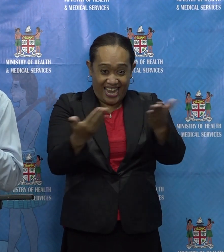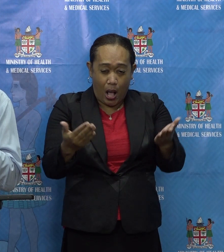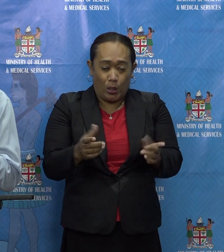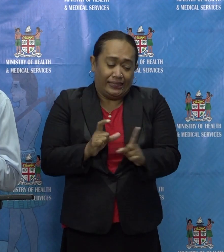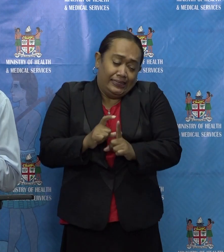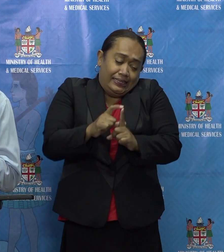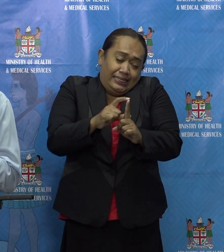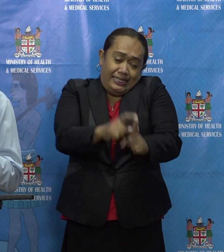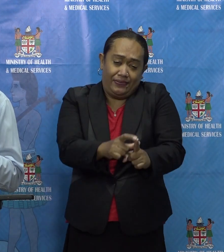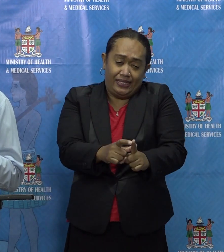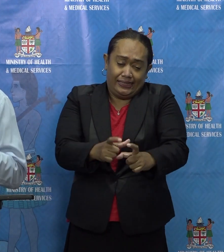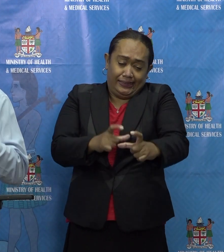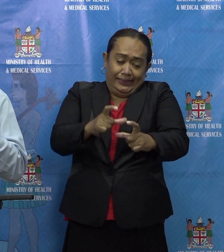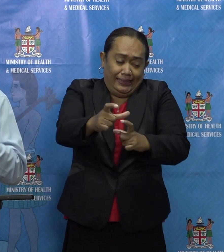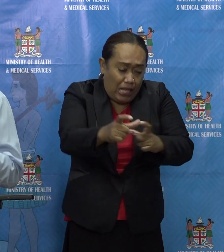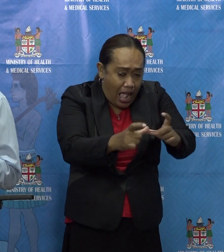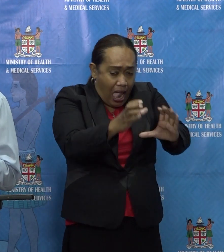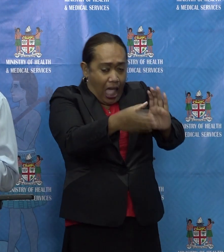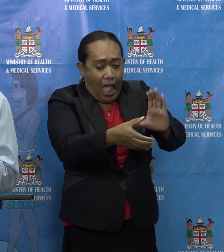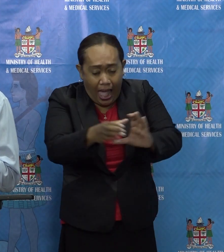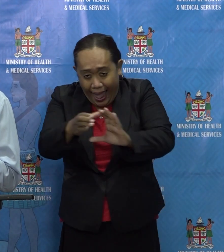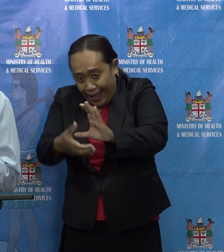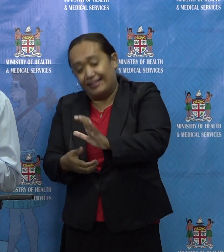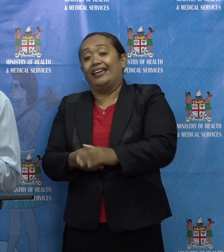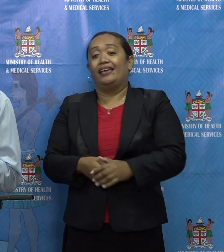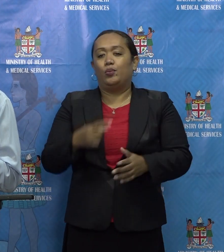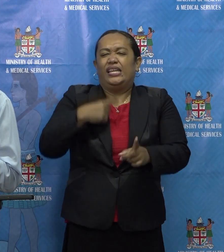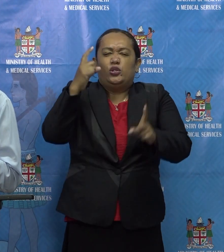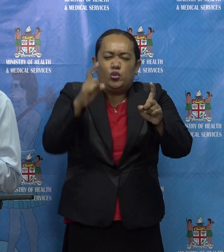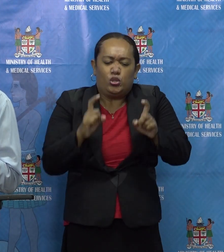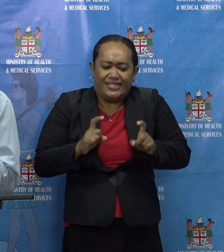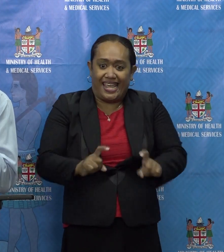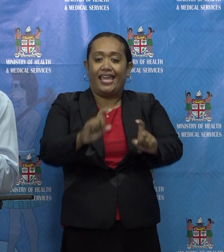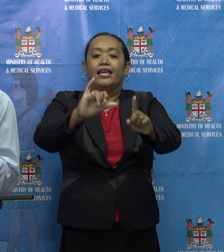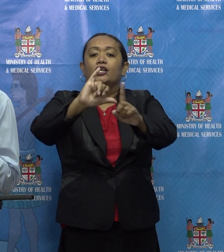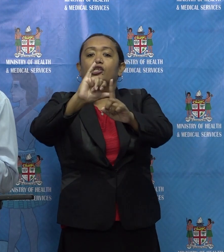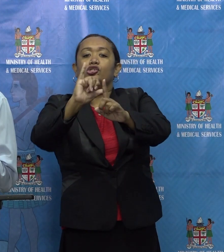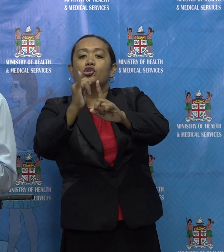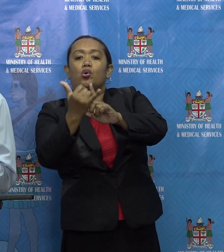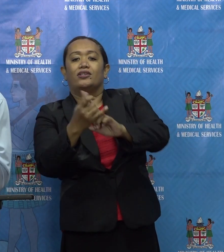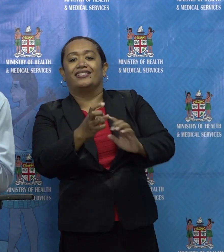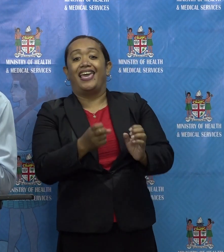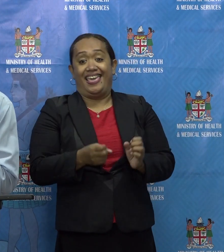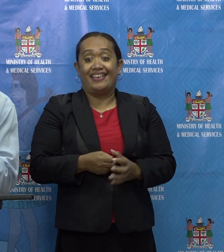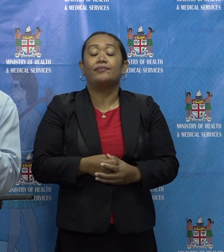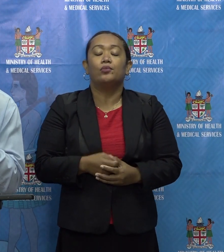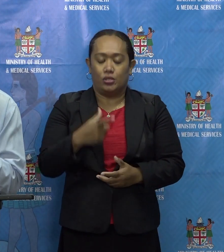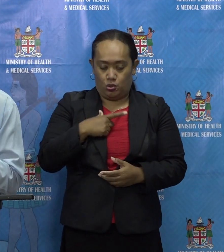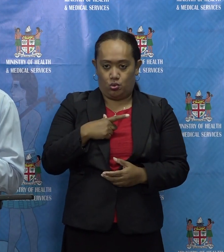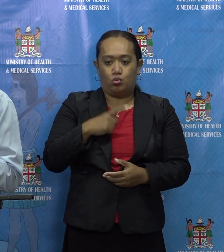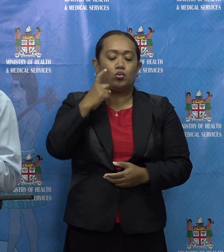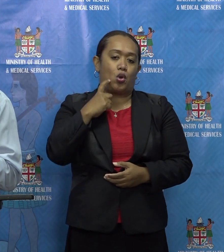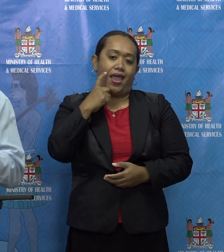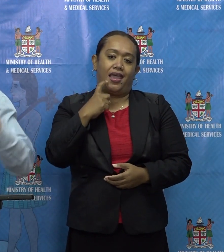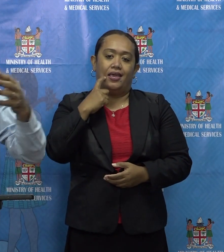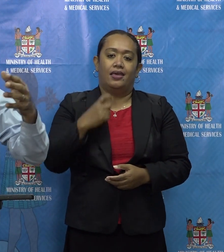difficulties in maintaining our social structure. And of course, like I said, the best thing we can do for the team in Lotoka